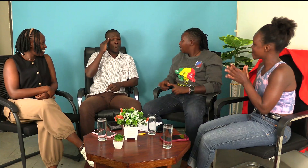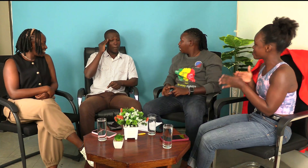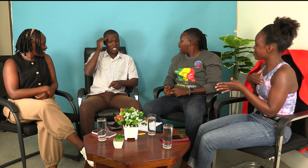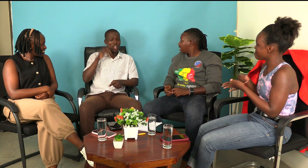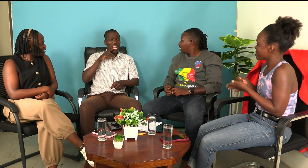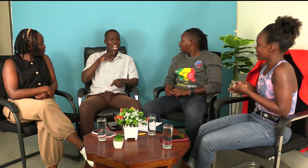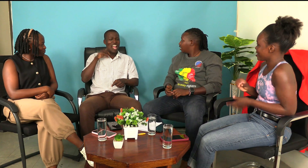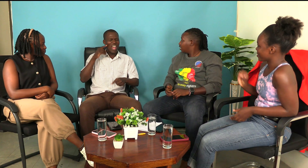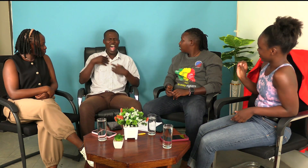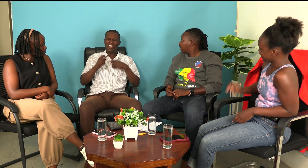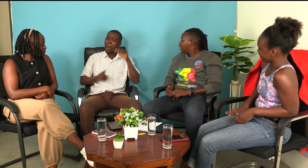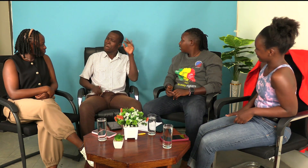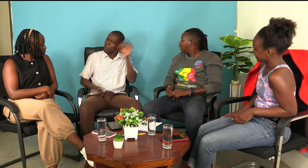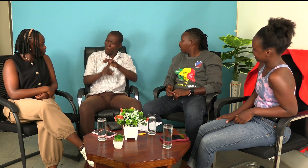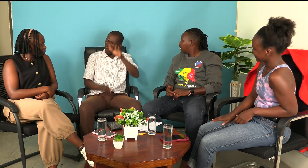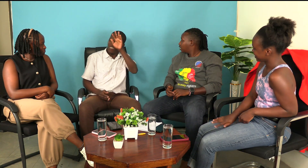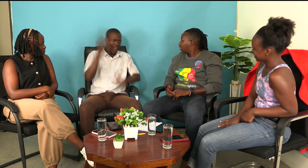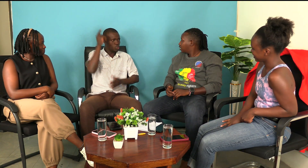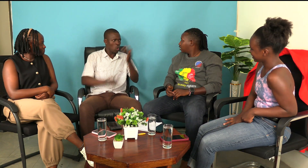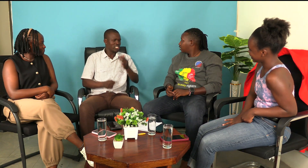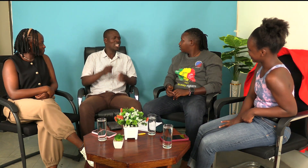Never. Lending, loan. There's no trust with money.